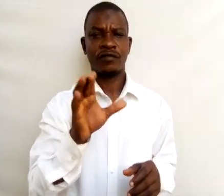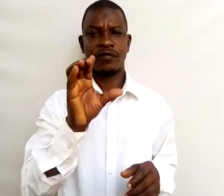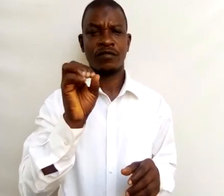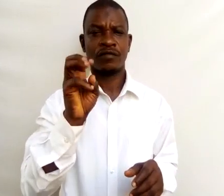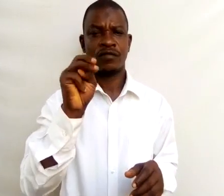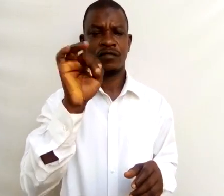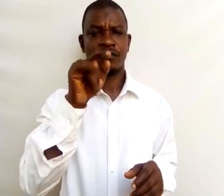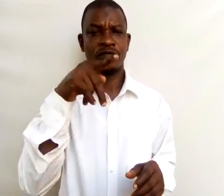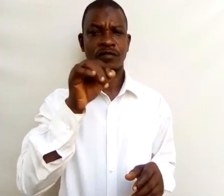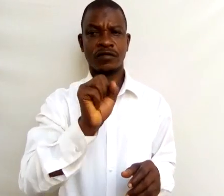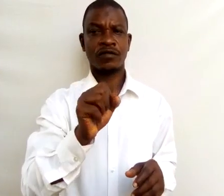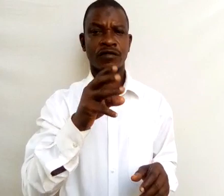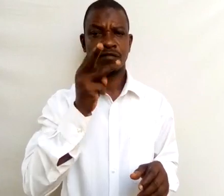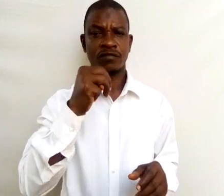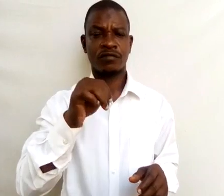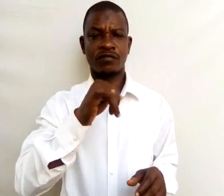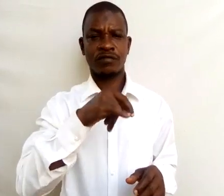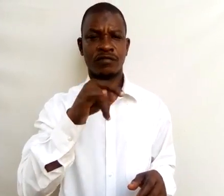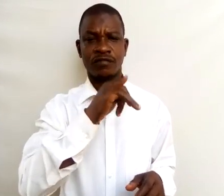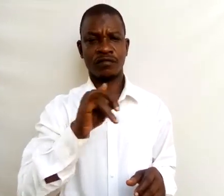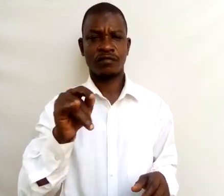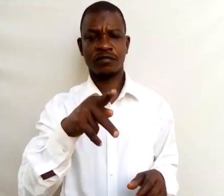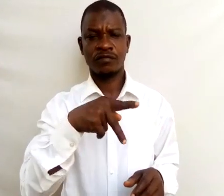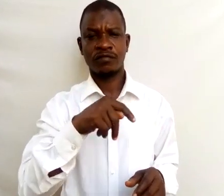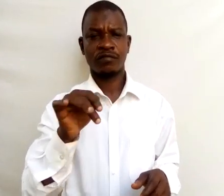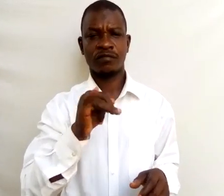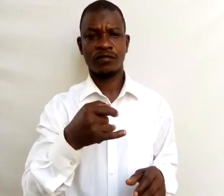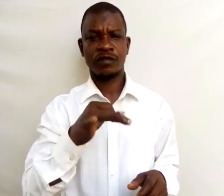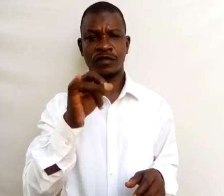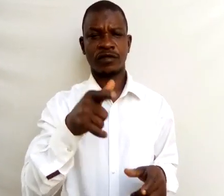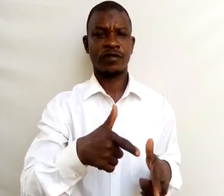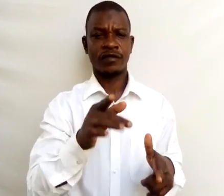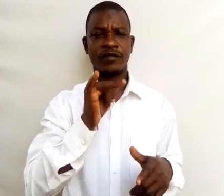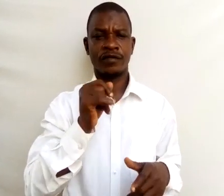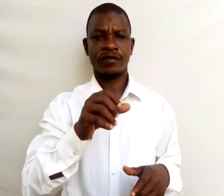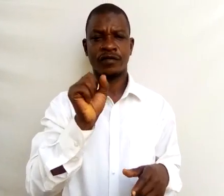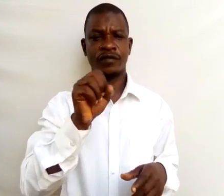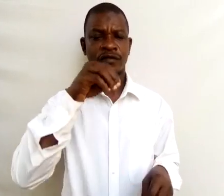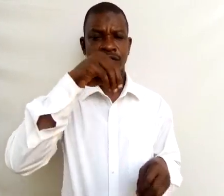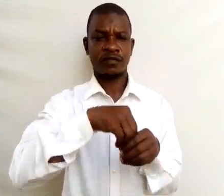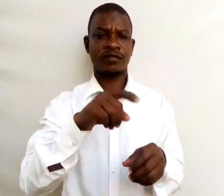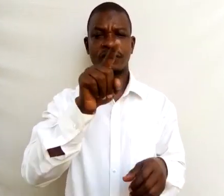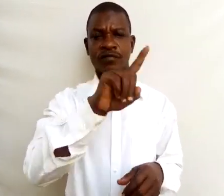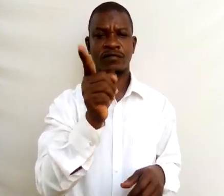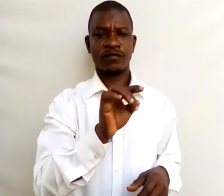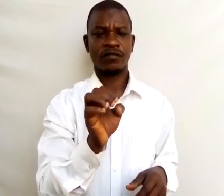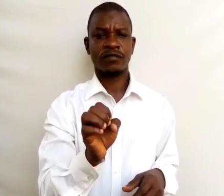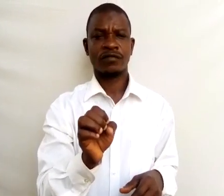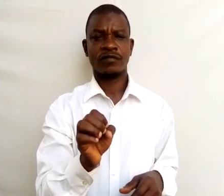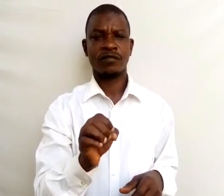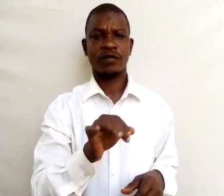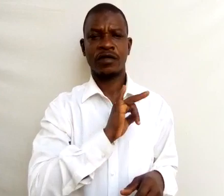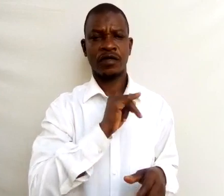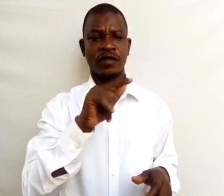mapping. Let F maps X into Z and G, Z